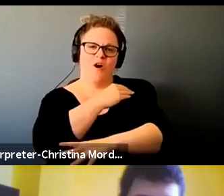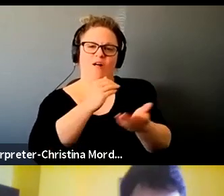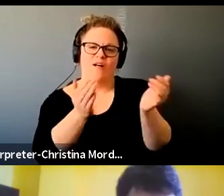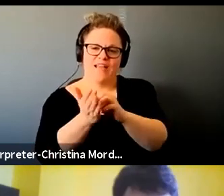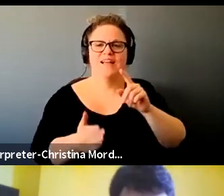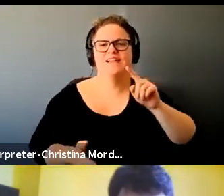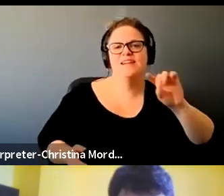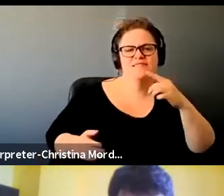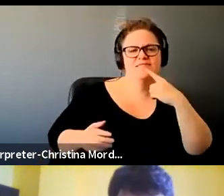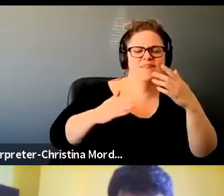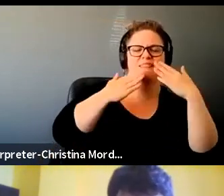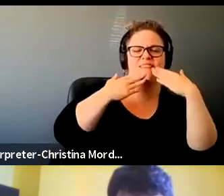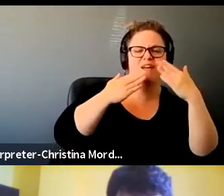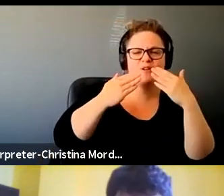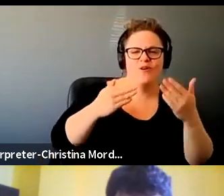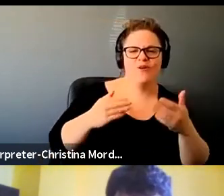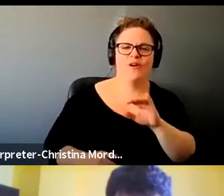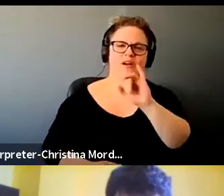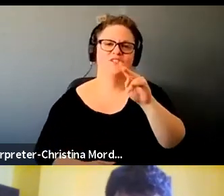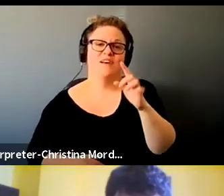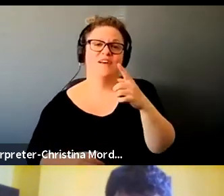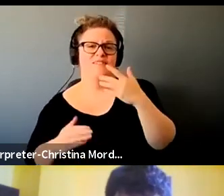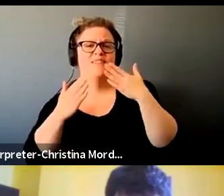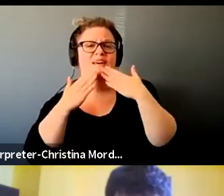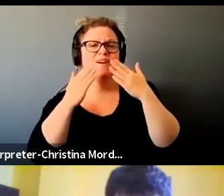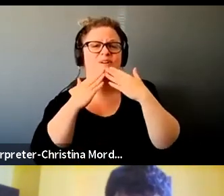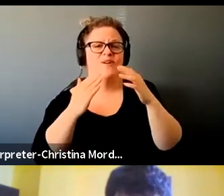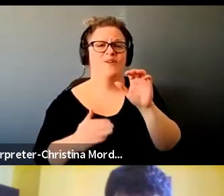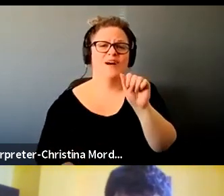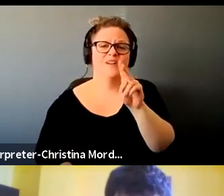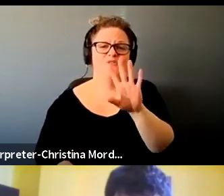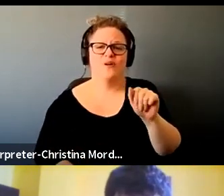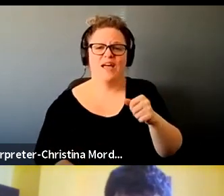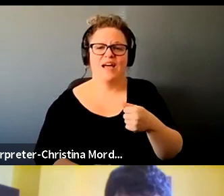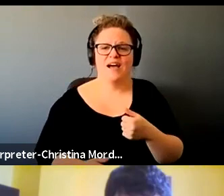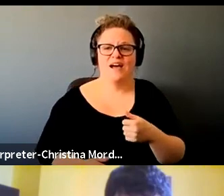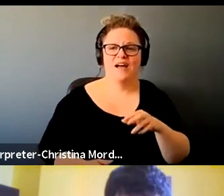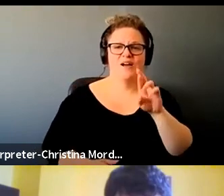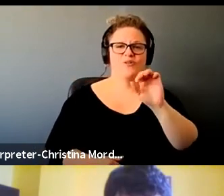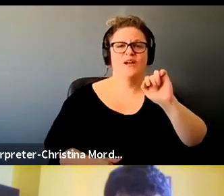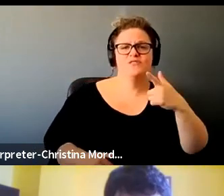And Thank you. Thank you. Thank you, Andrea. this was so great. Thank you so much.